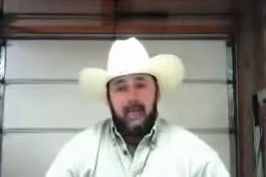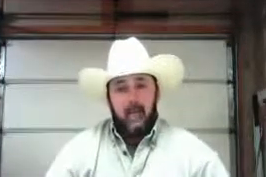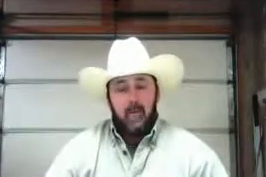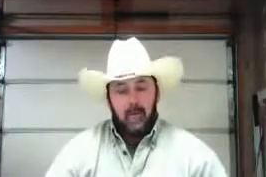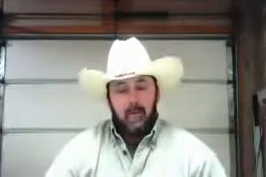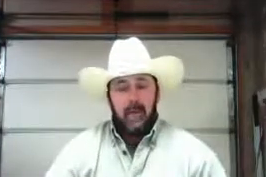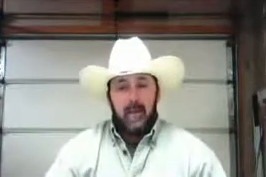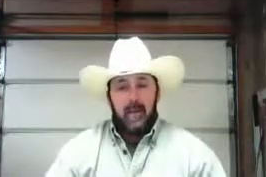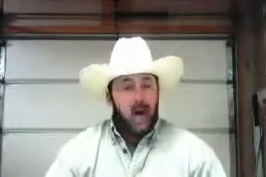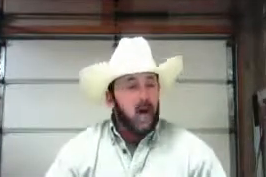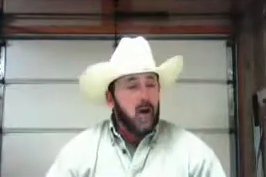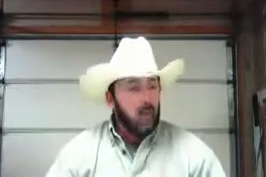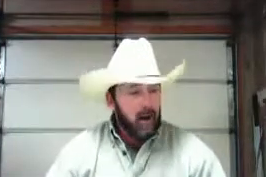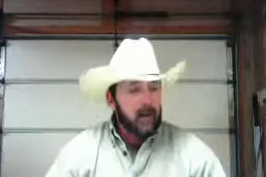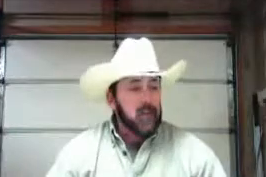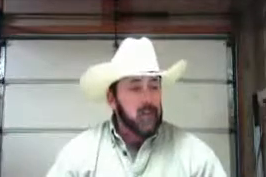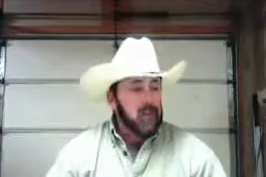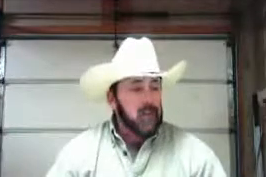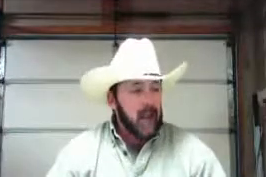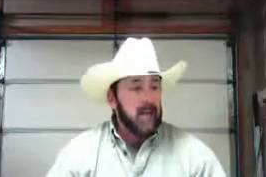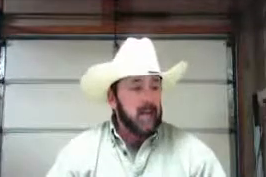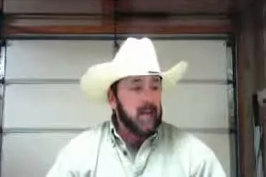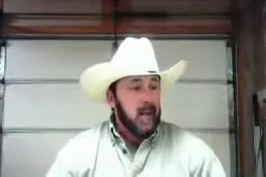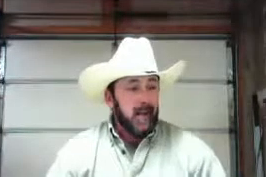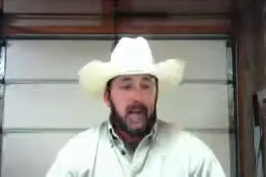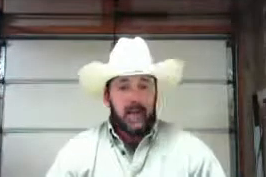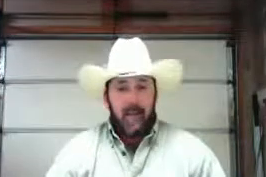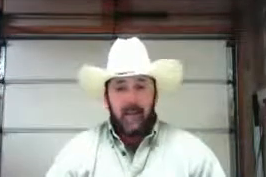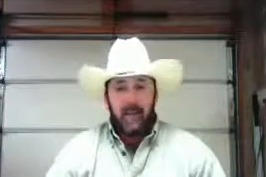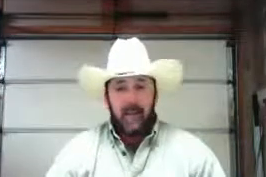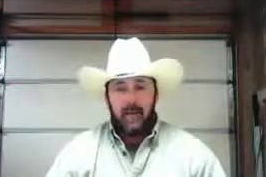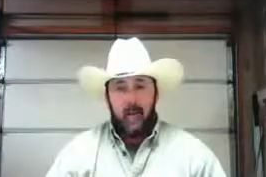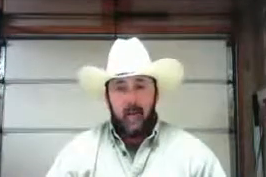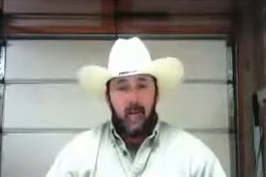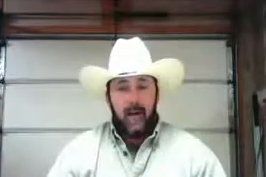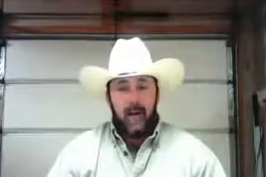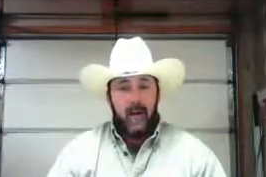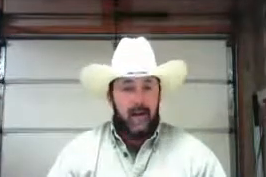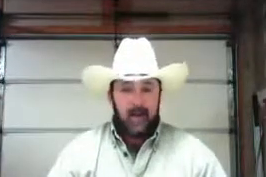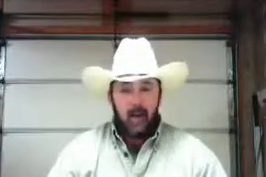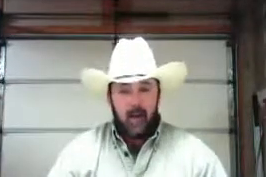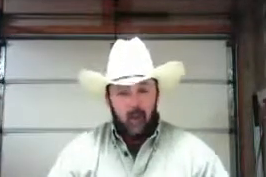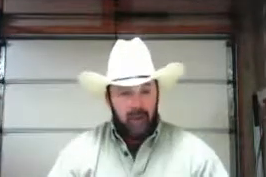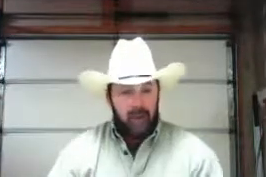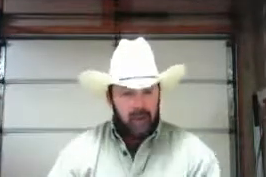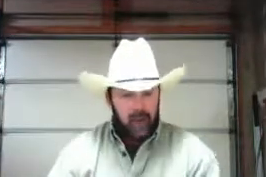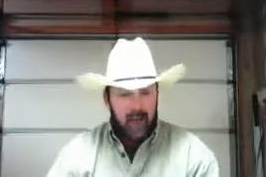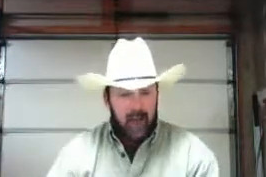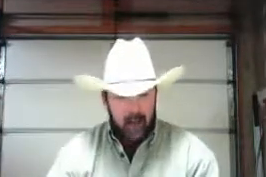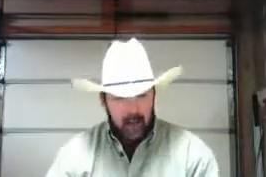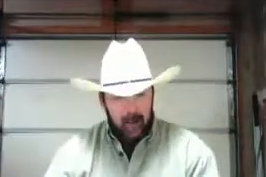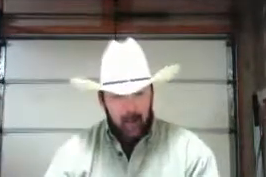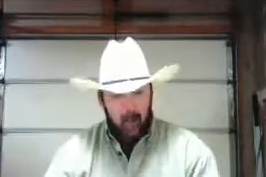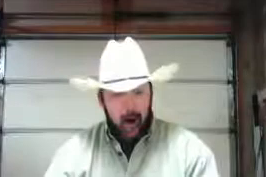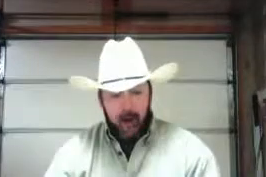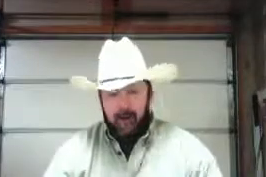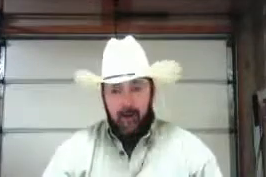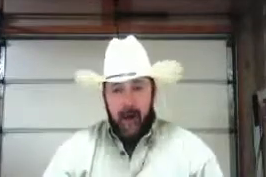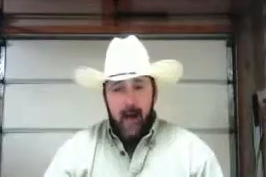you believe? Are you willing to stand against enemies, foreign and domestic? Are you willing to say, you know what? I don't give